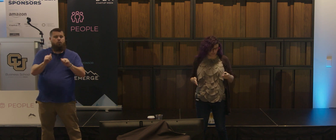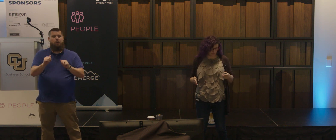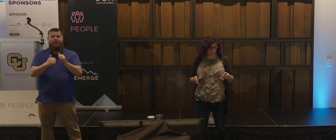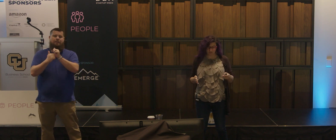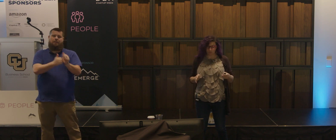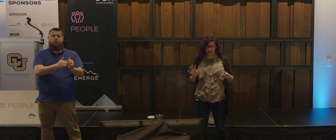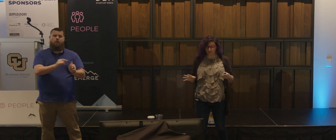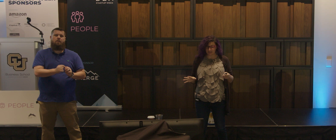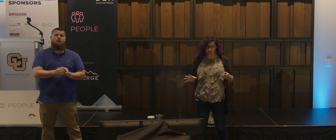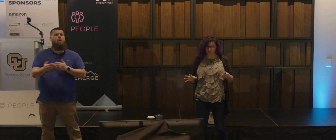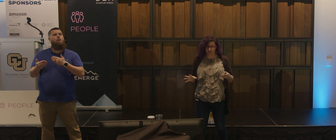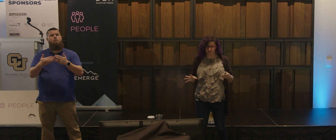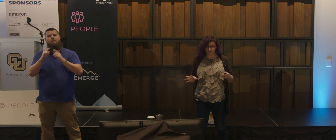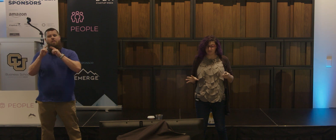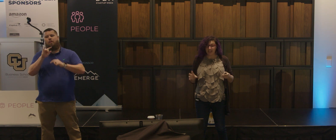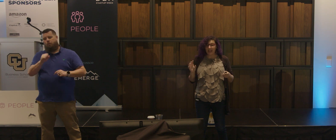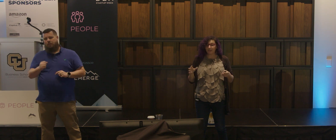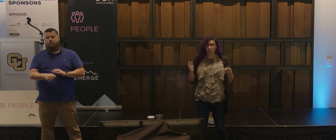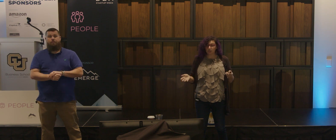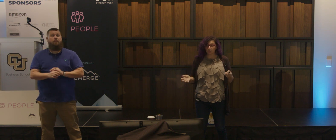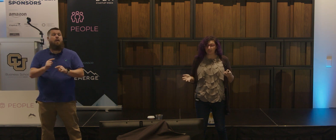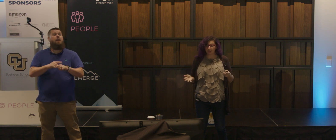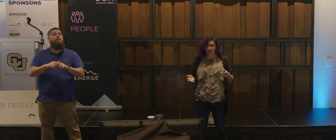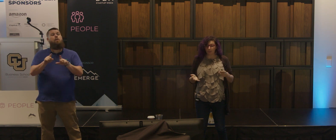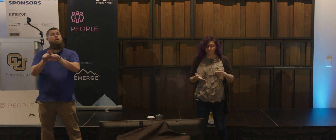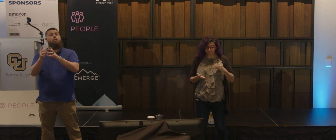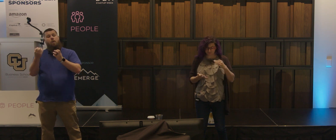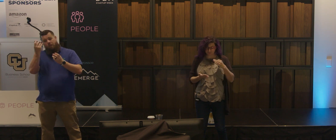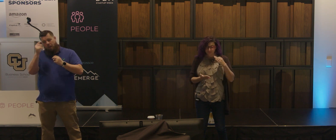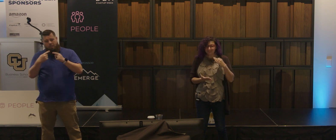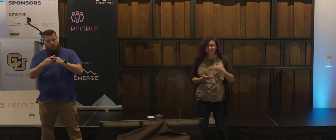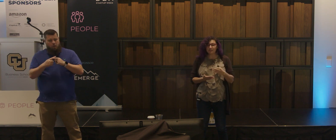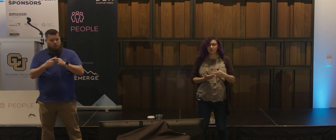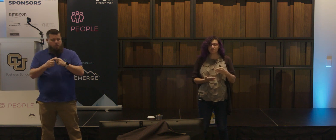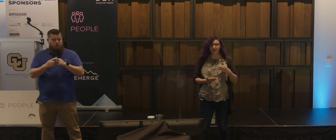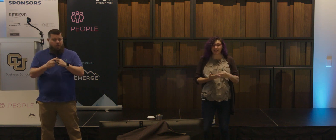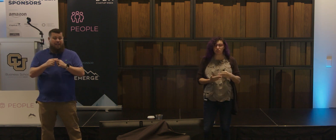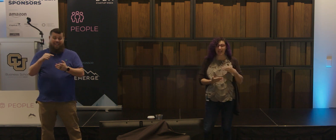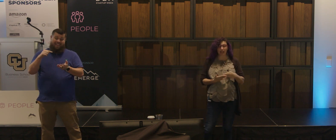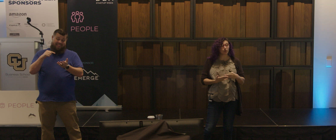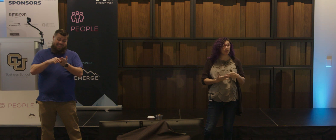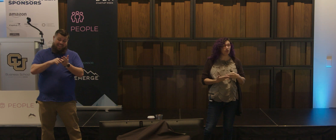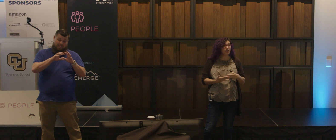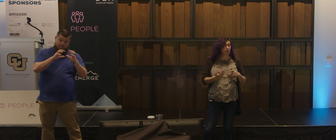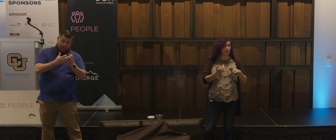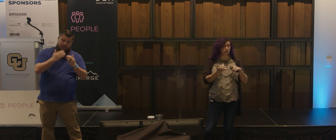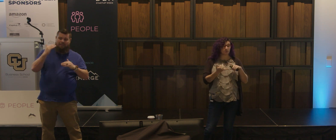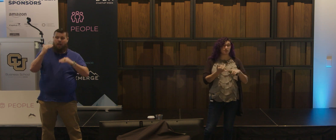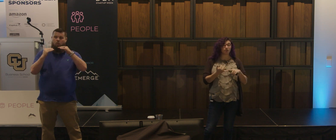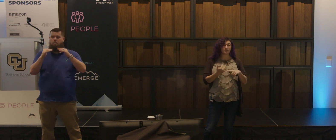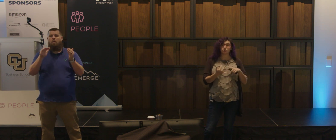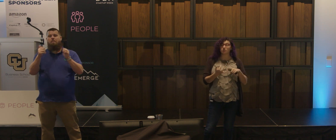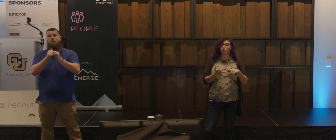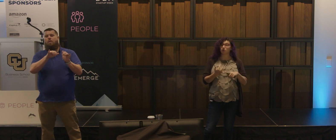stick to it, whatever the answer for that is. And then you also want to think about, is this package equitable compared